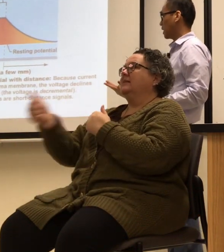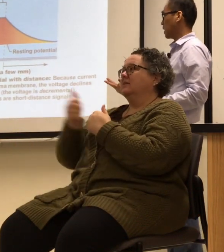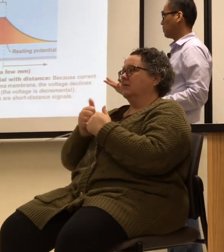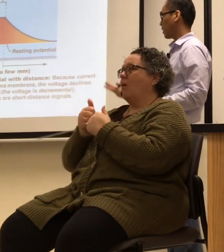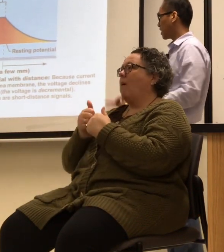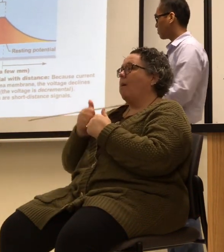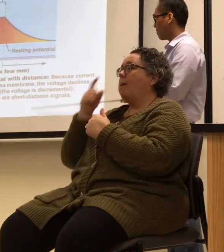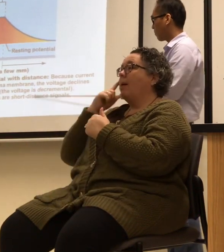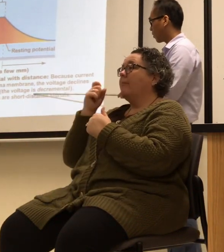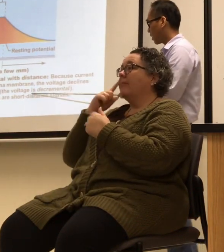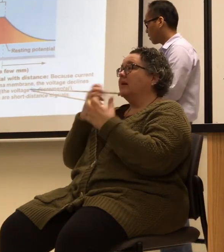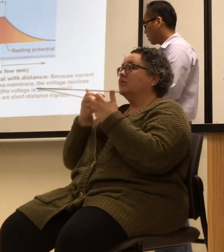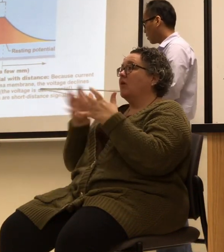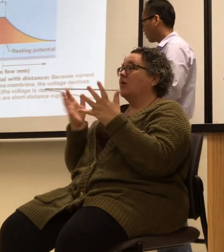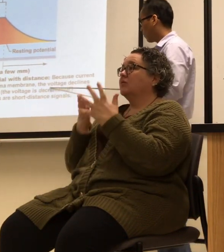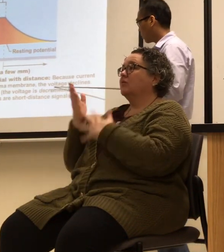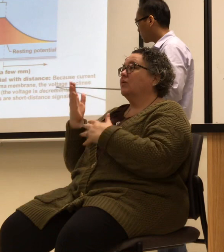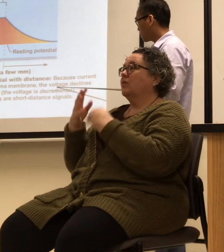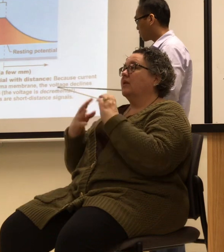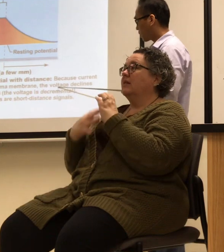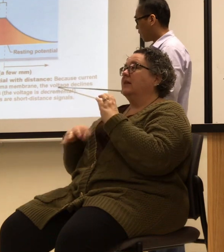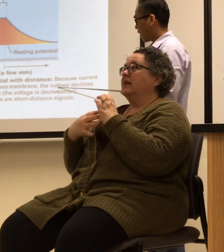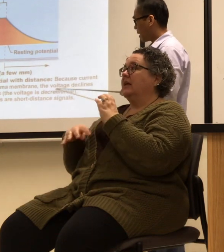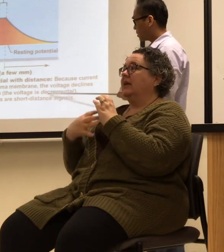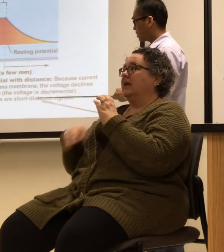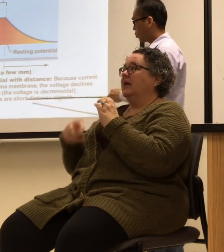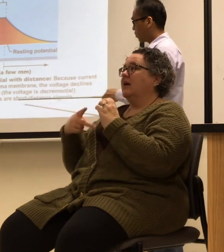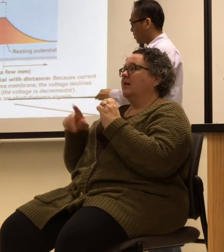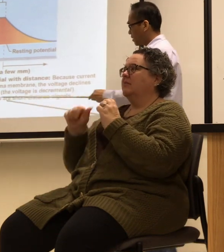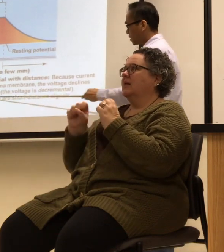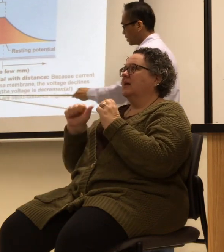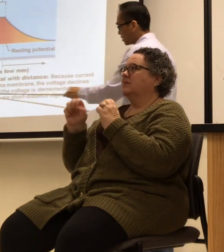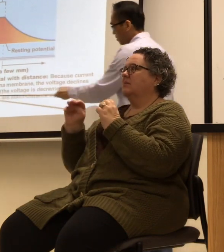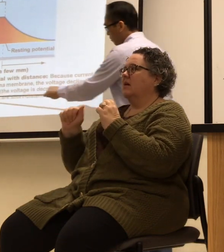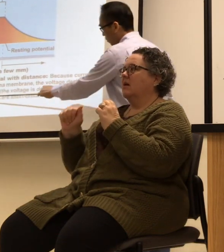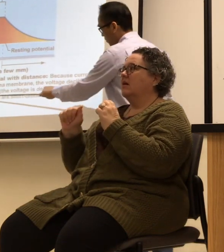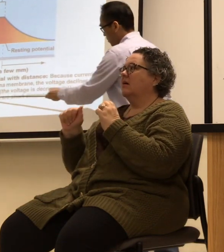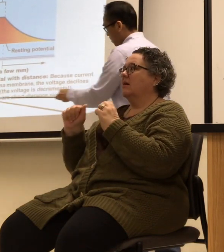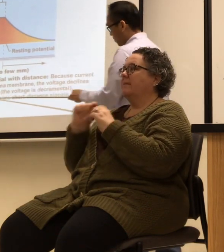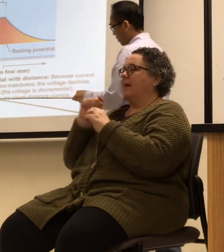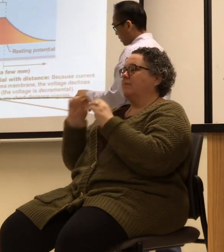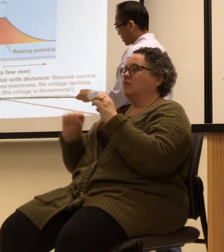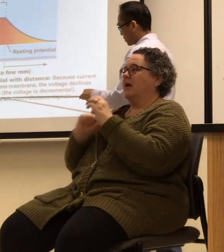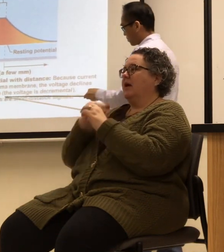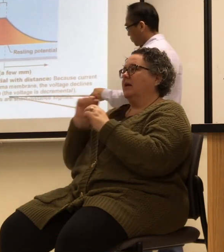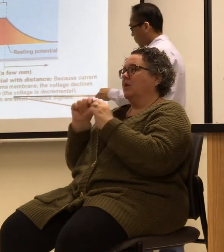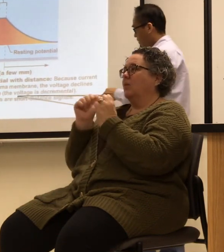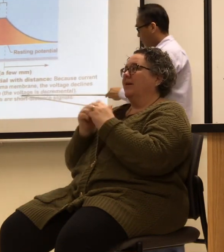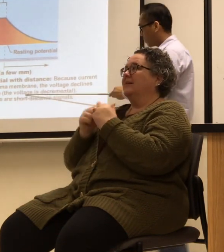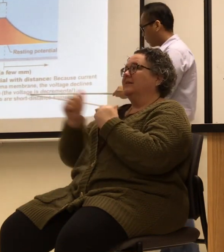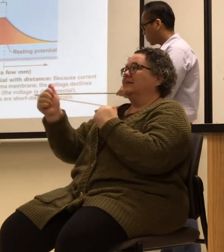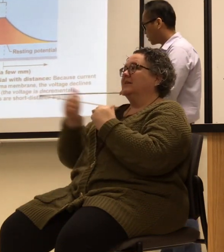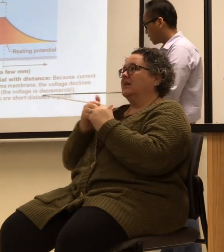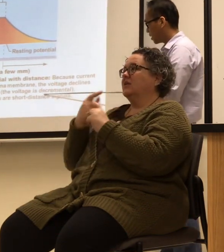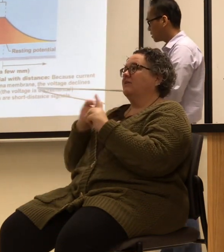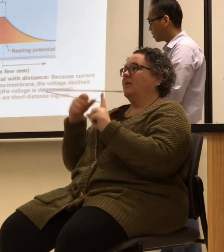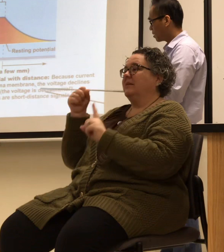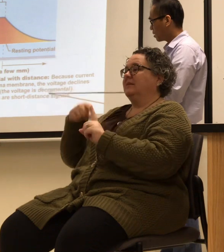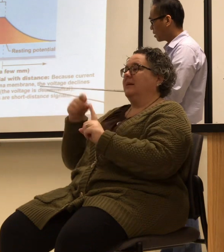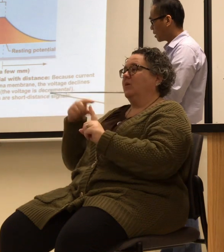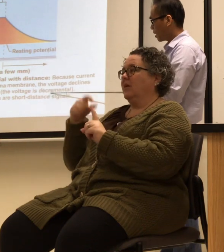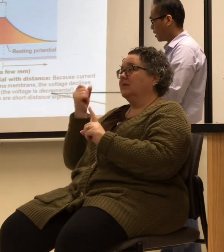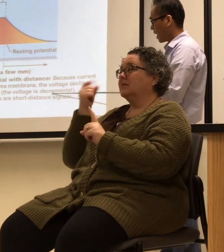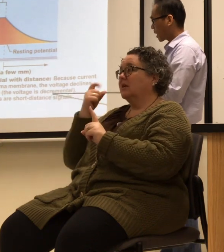the leaky plasma membrane, the voltage declines with distance from the stimulus. The voltage